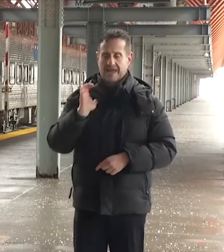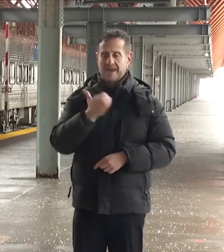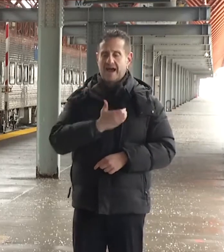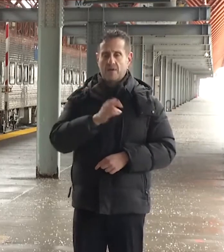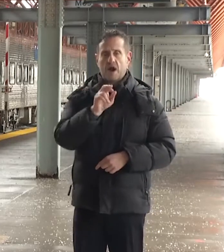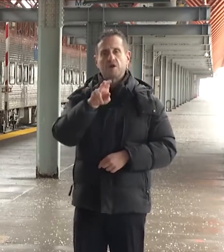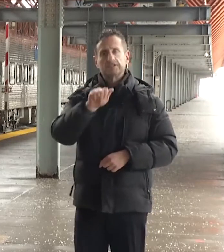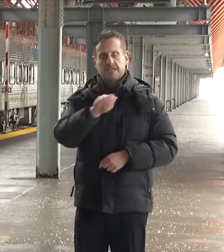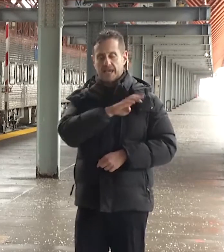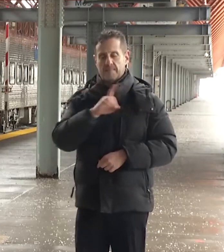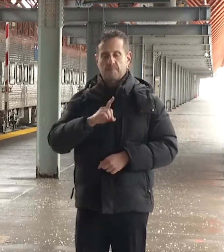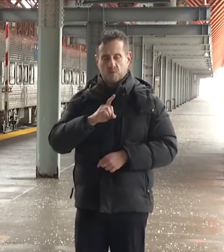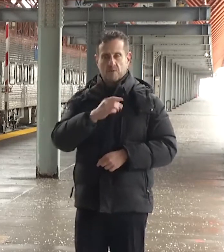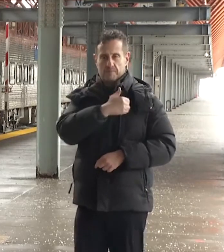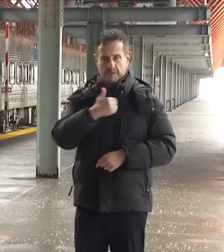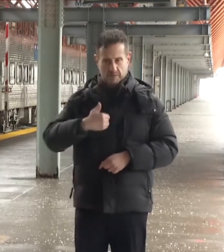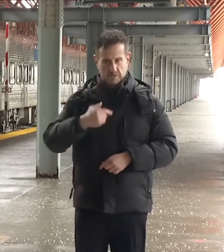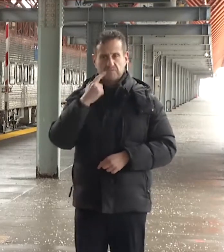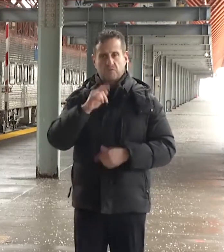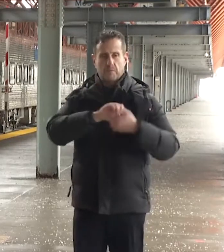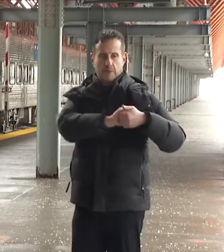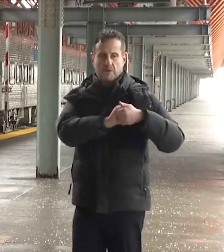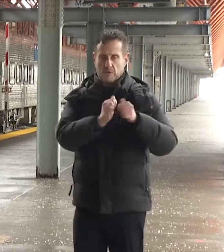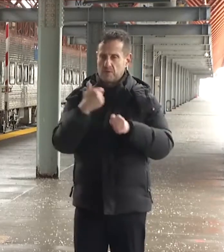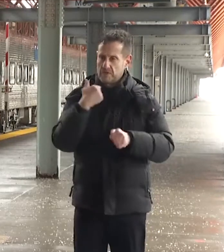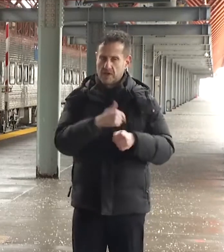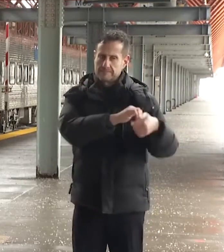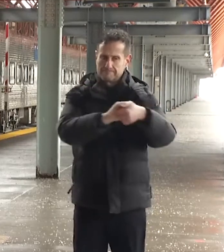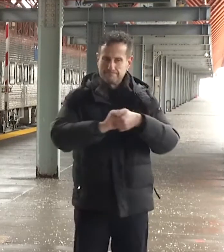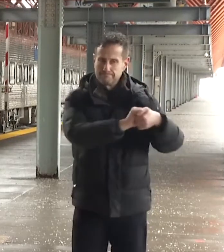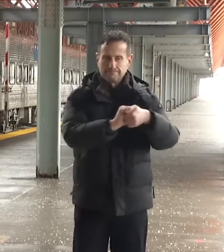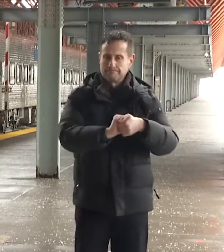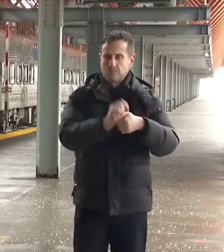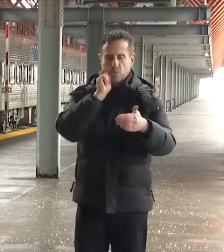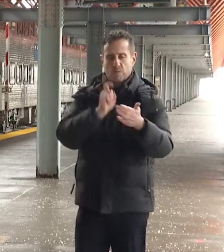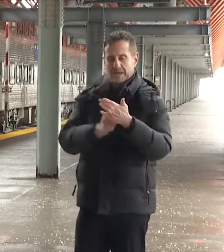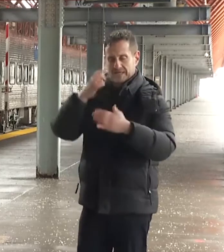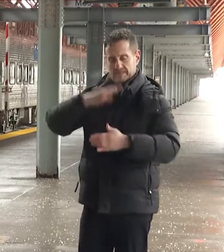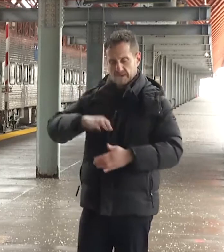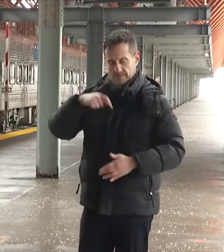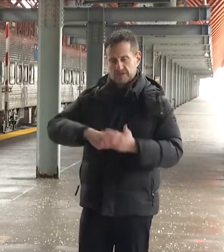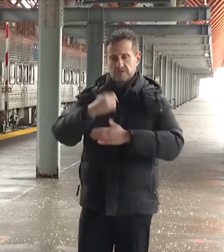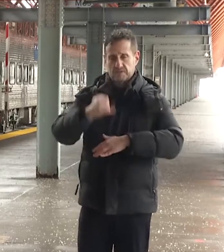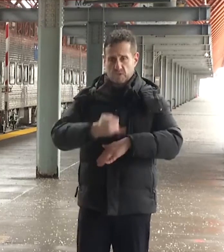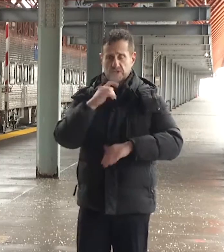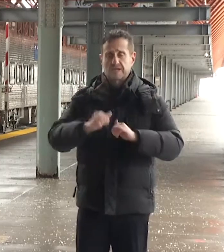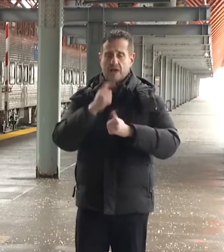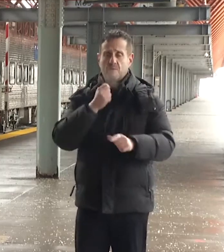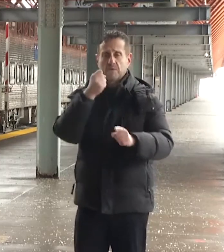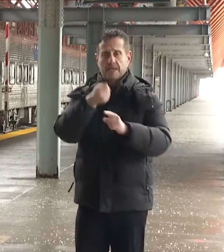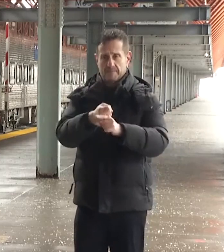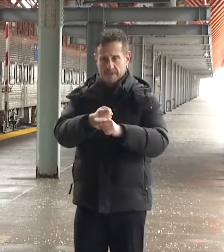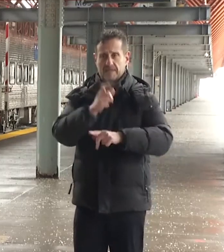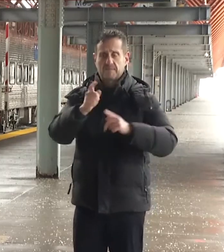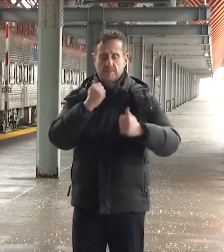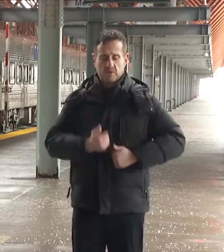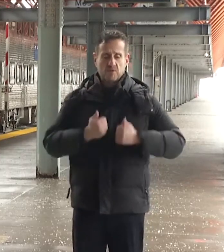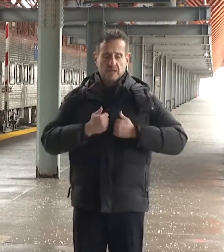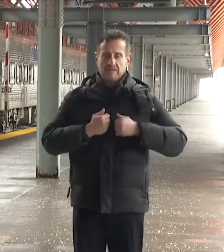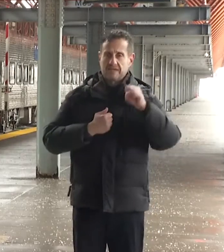Board Member Mike Lewis for partnering with us and recognizing the benefits of this project and how it will impact our residents' daily